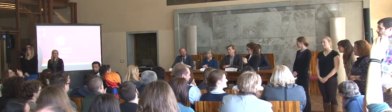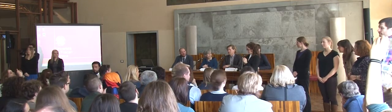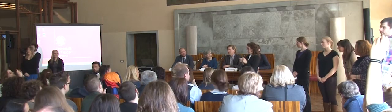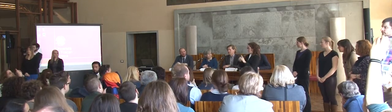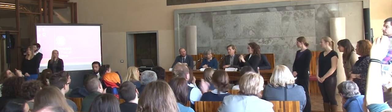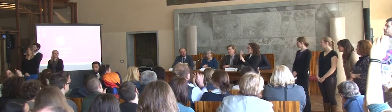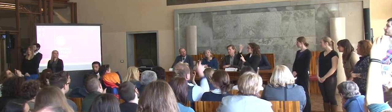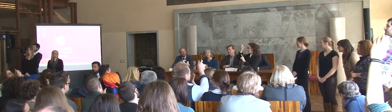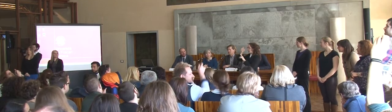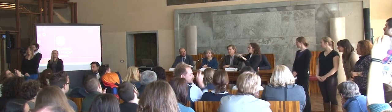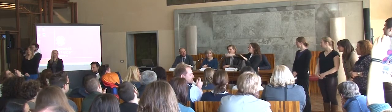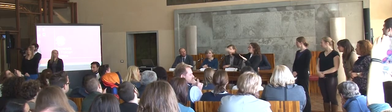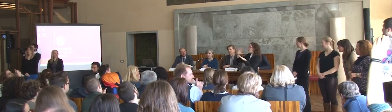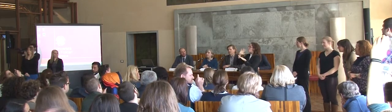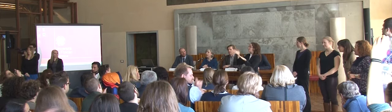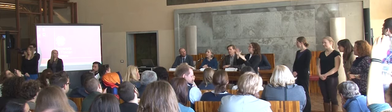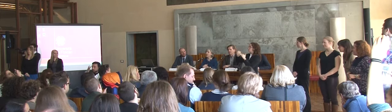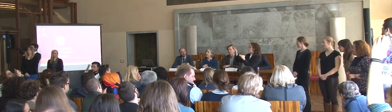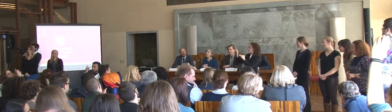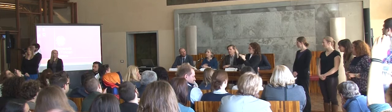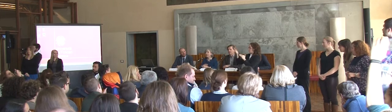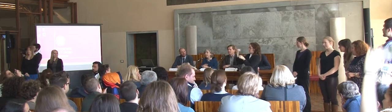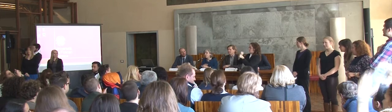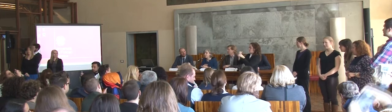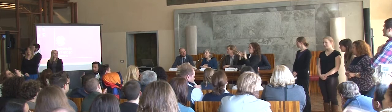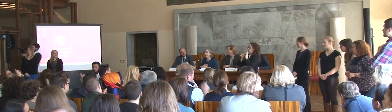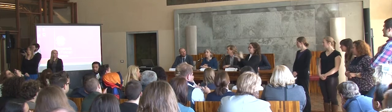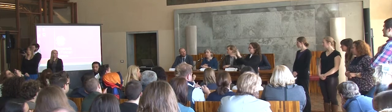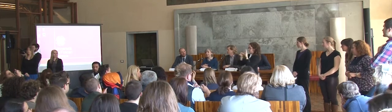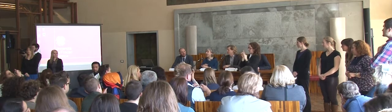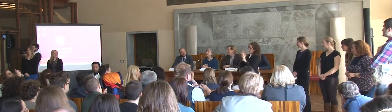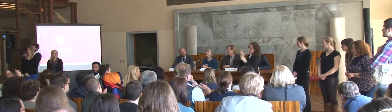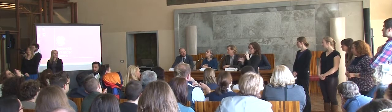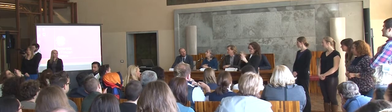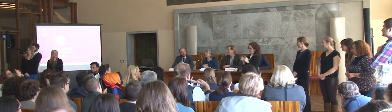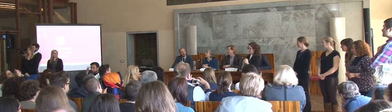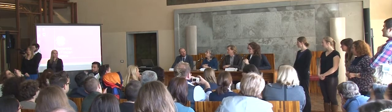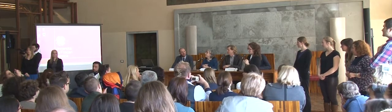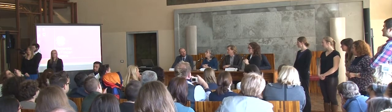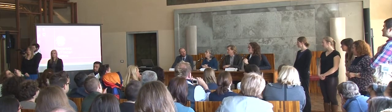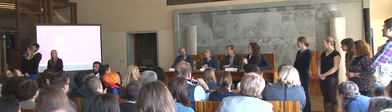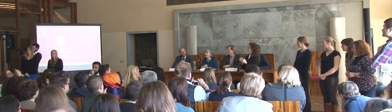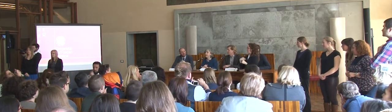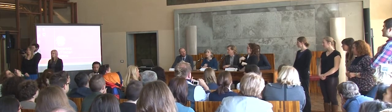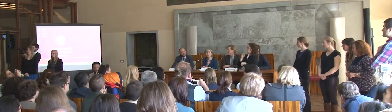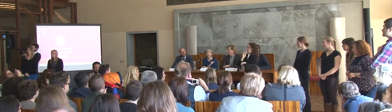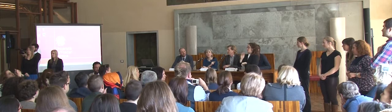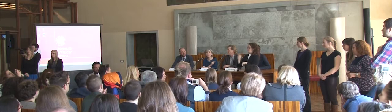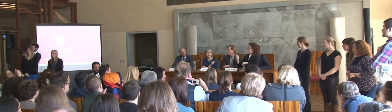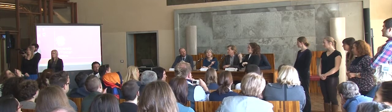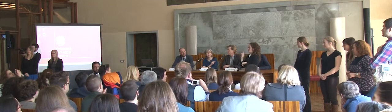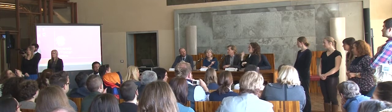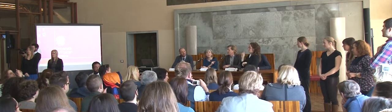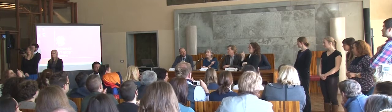15 paesi europei, 15 European countries. Chiedo se è necessario tradurre quello